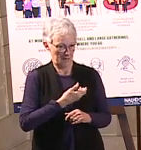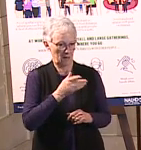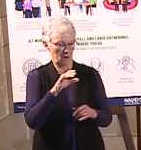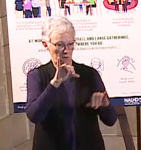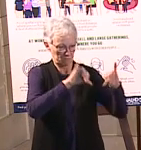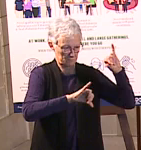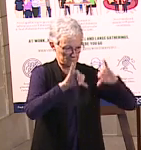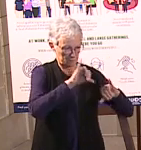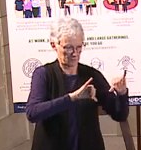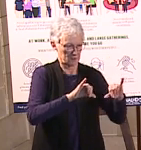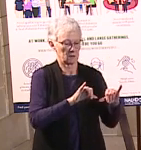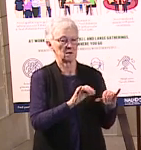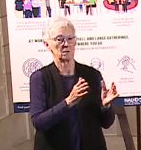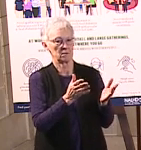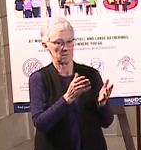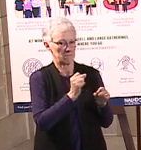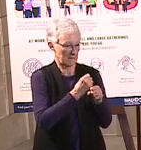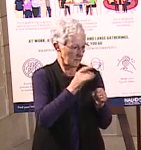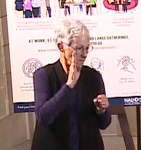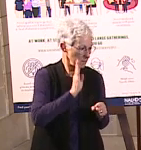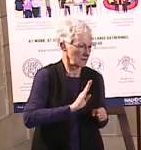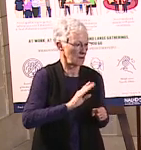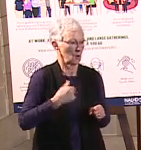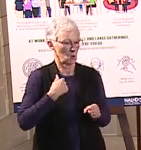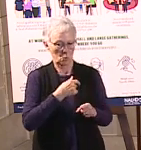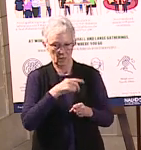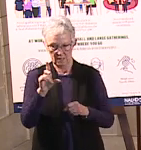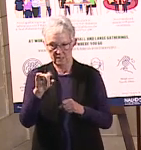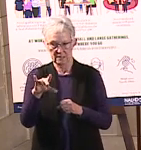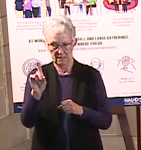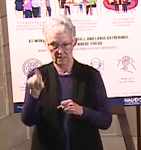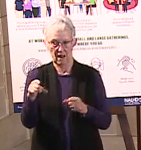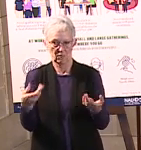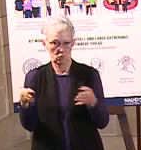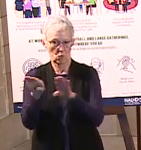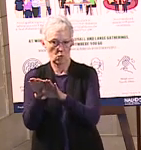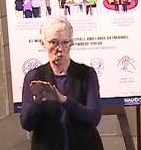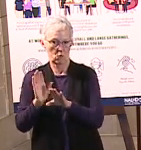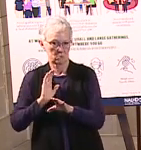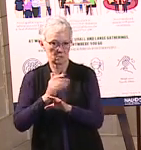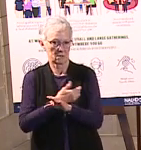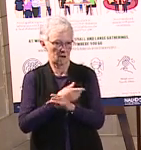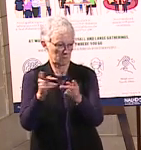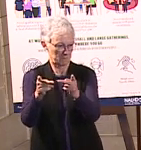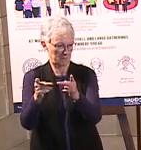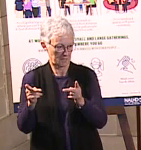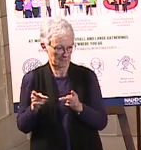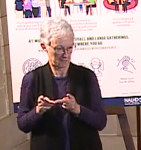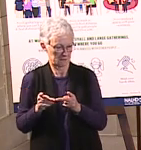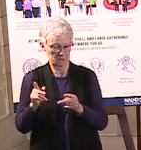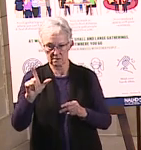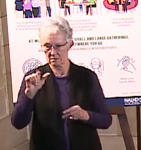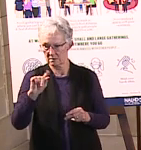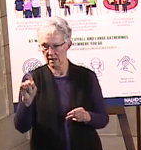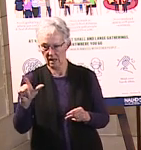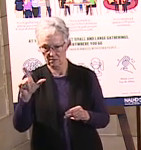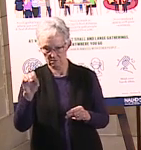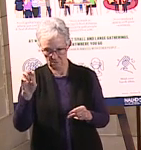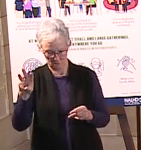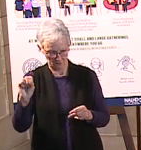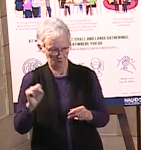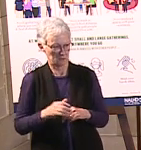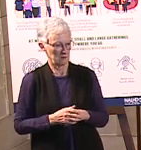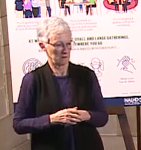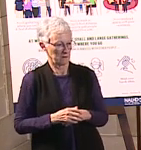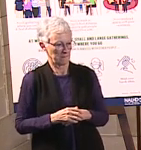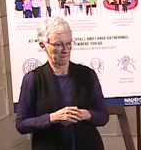to curbside dining only, closed our inside dining facilities. And amongst our brewers in the state, we have a mix of us that that